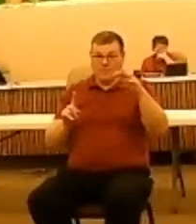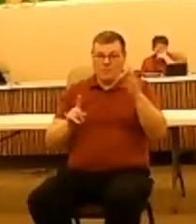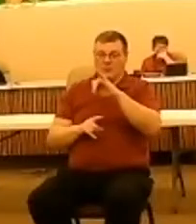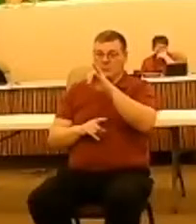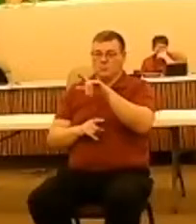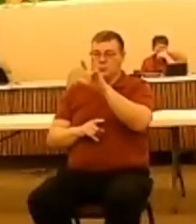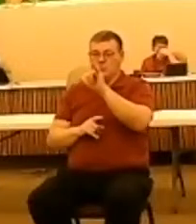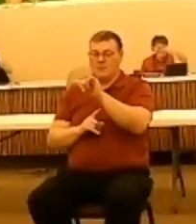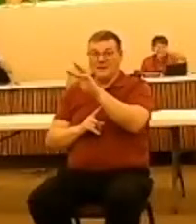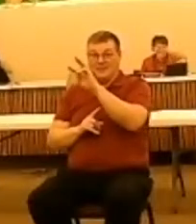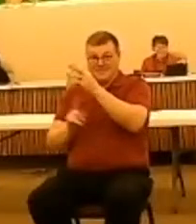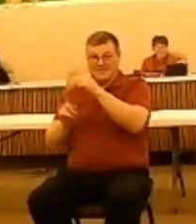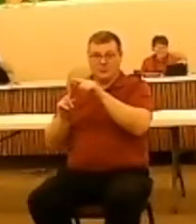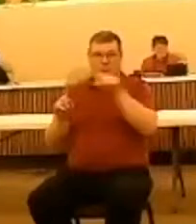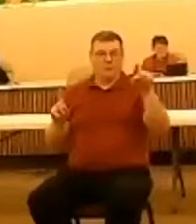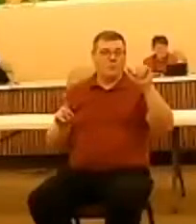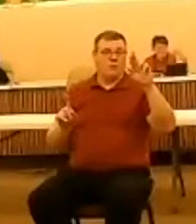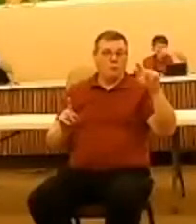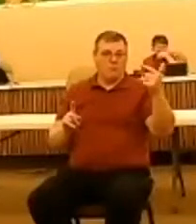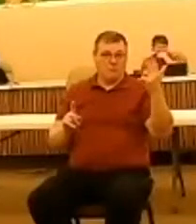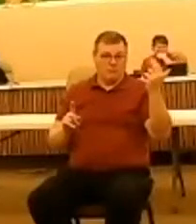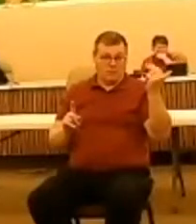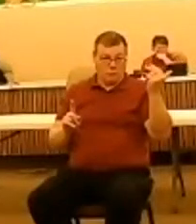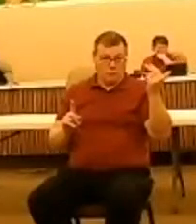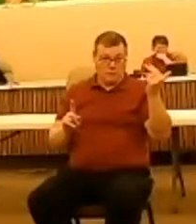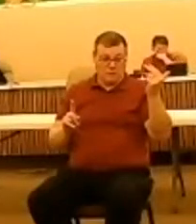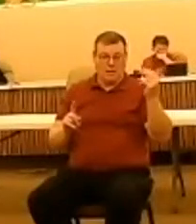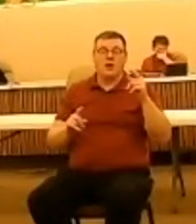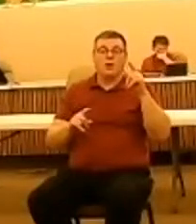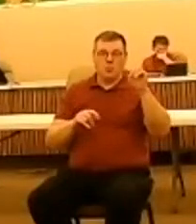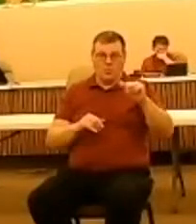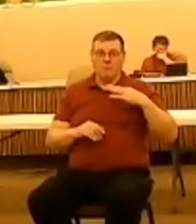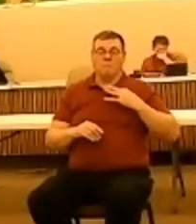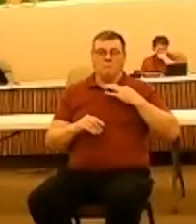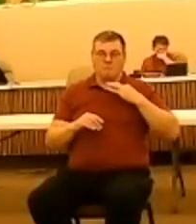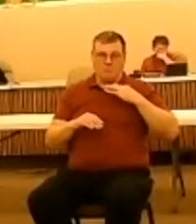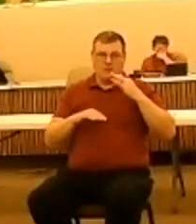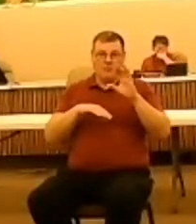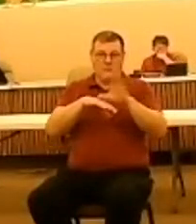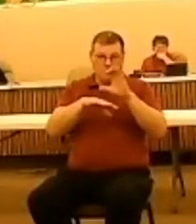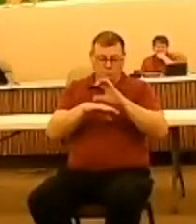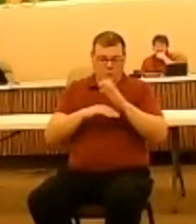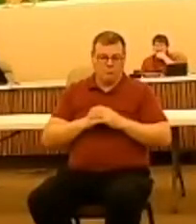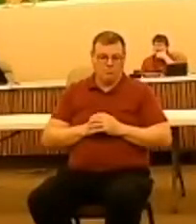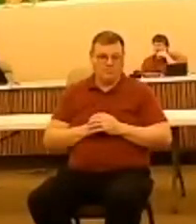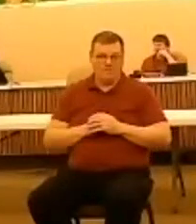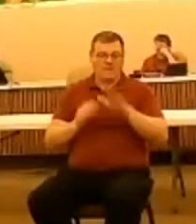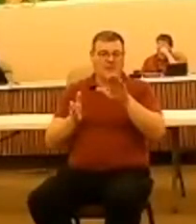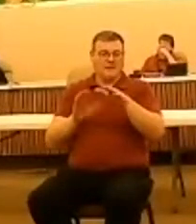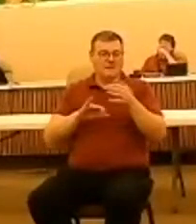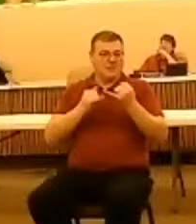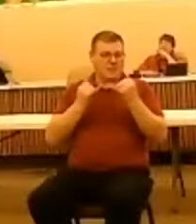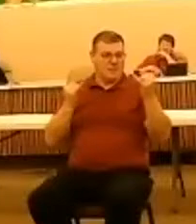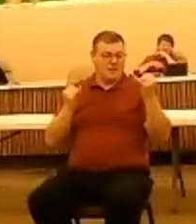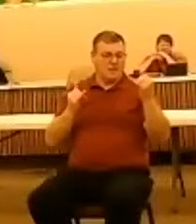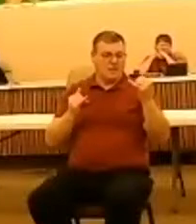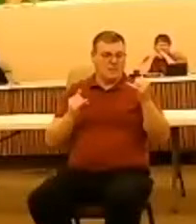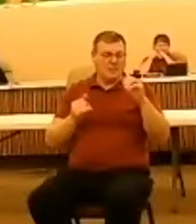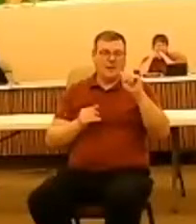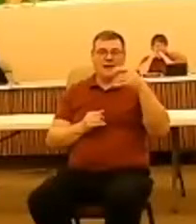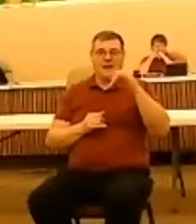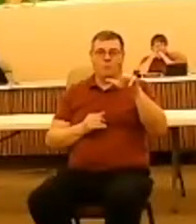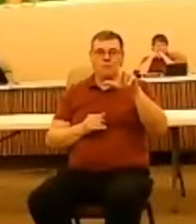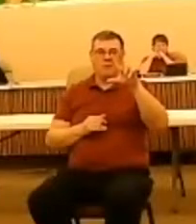through August 13th, and you can apply online. And the deadline to apply is April